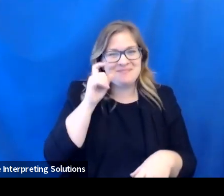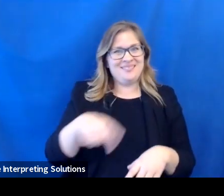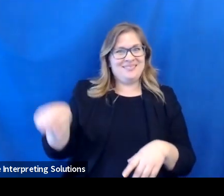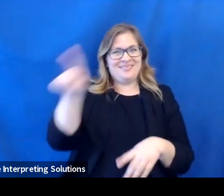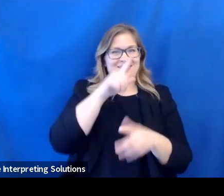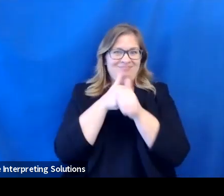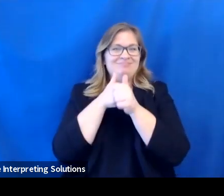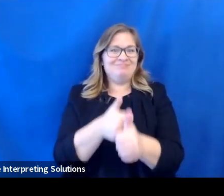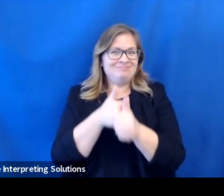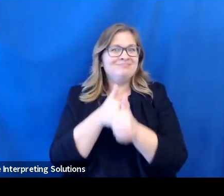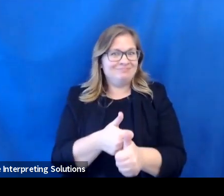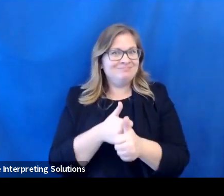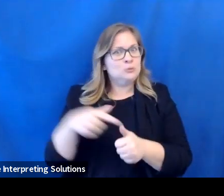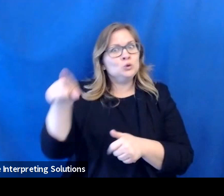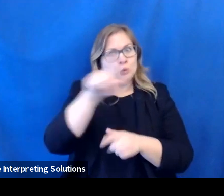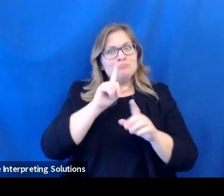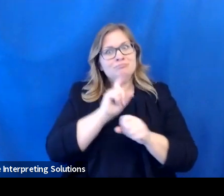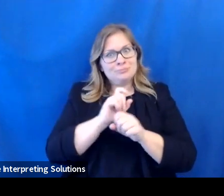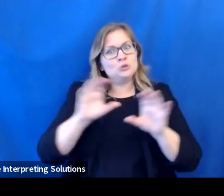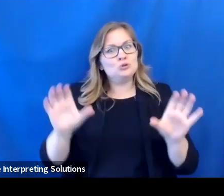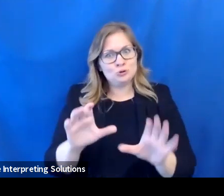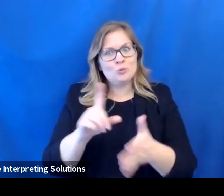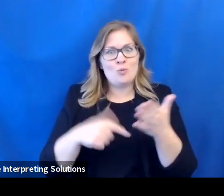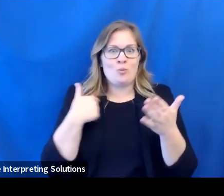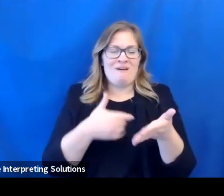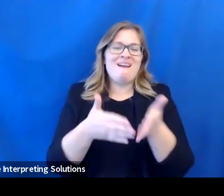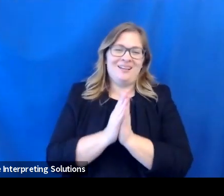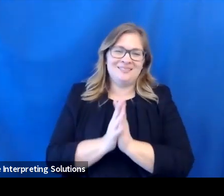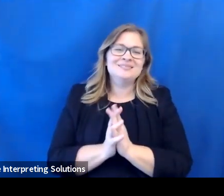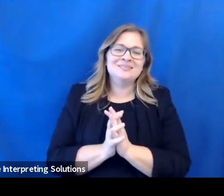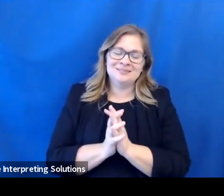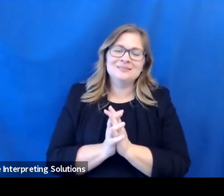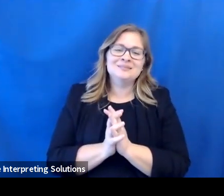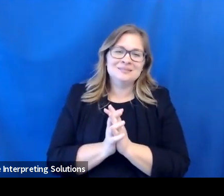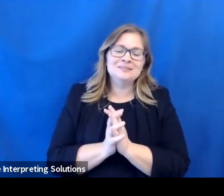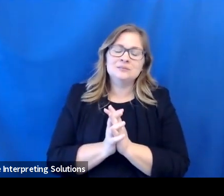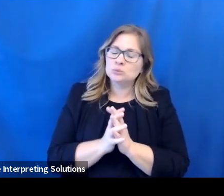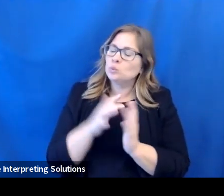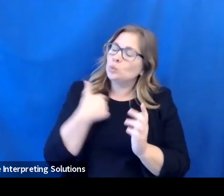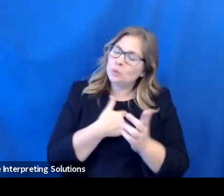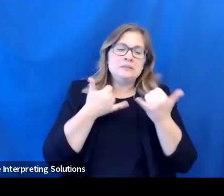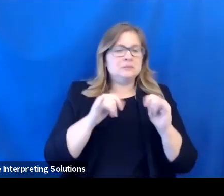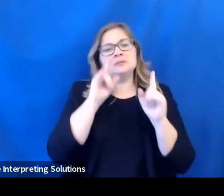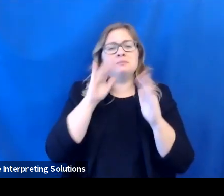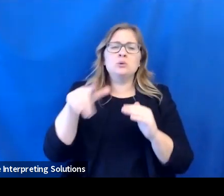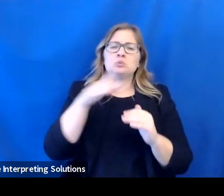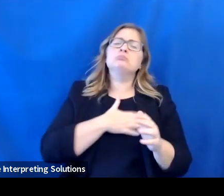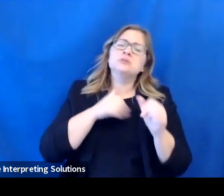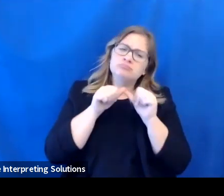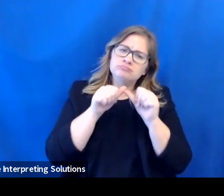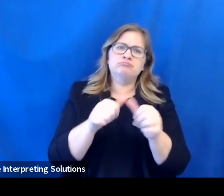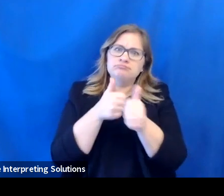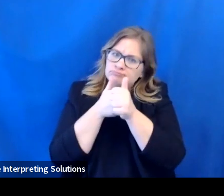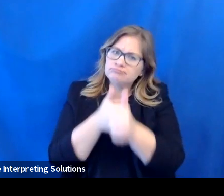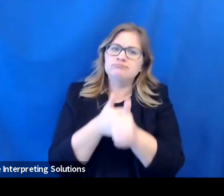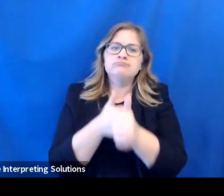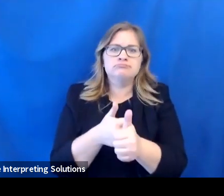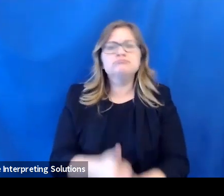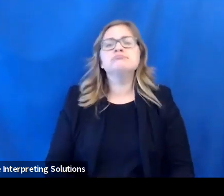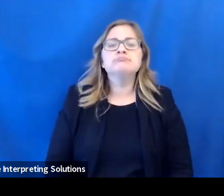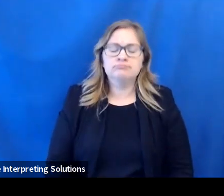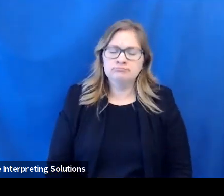would change in terms of, we would still expect them to comply with things that make a difference. So tomorrow, I think we're prepping to try and to kick this off,